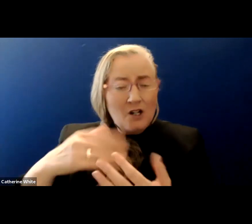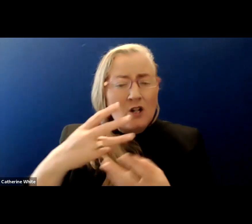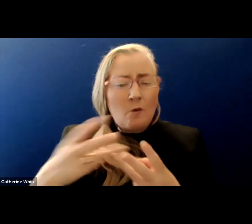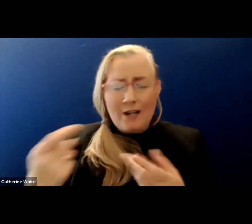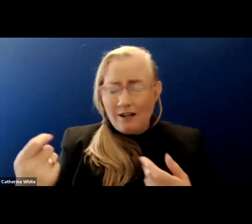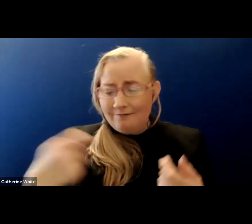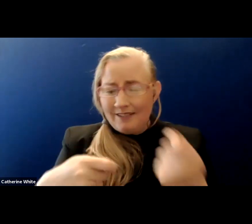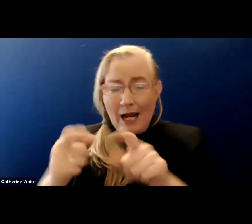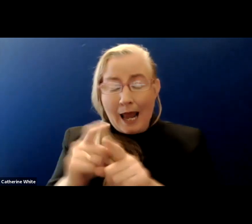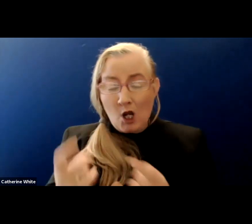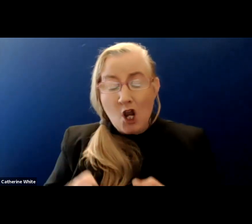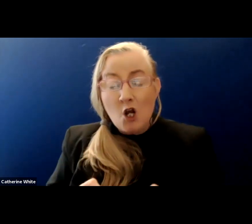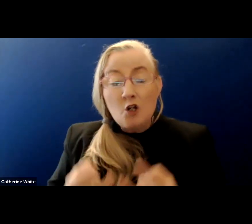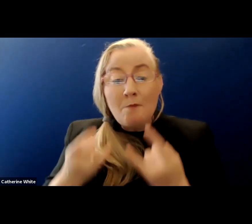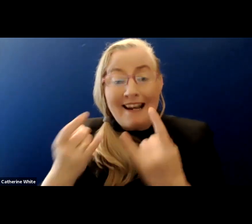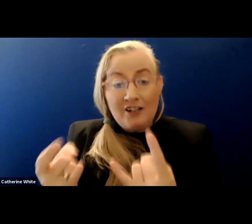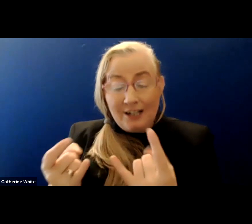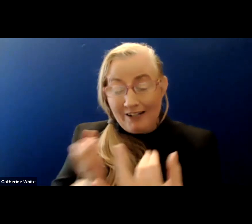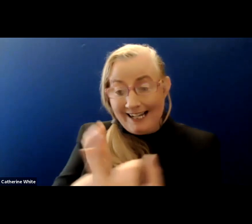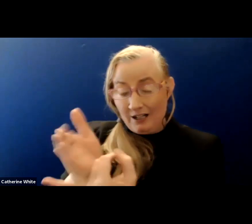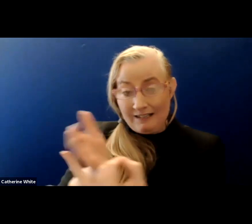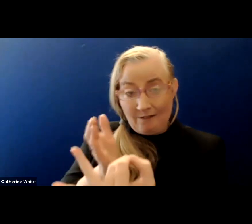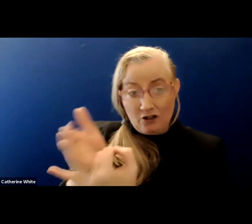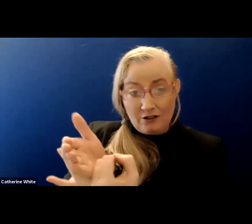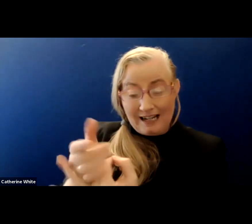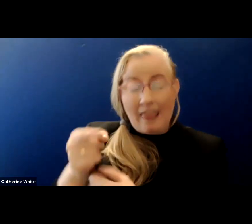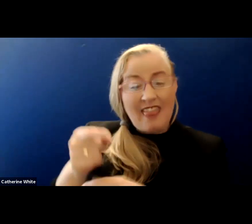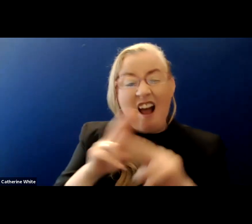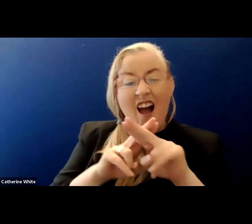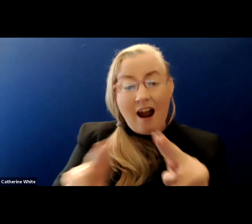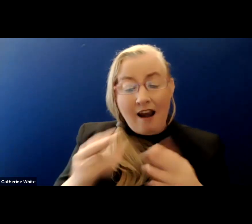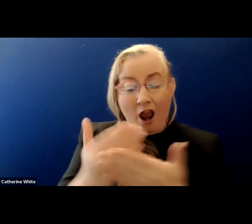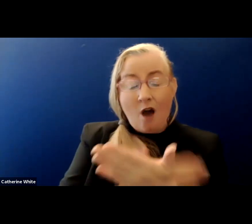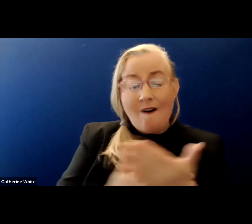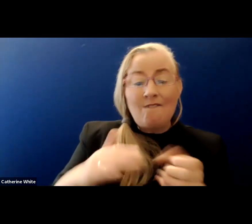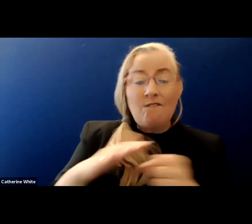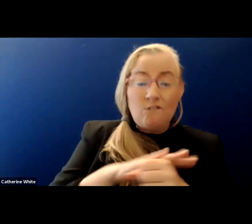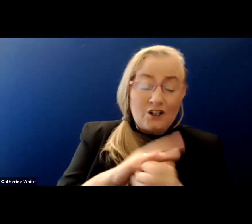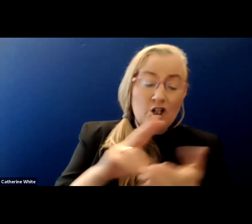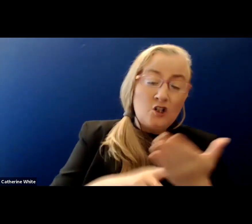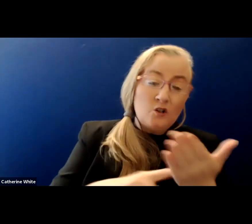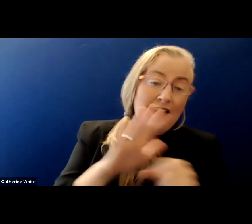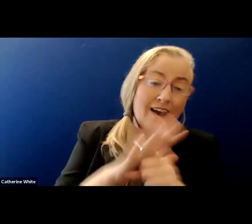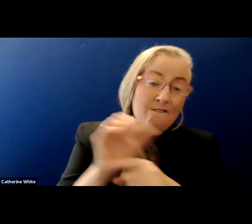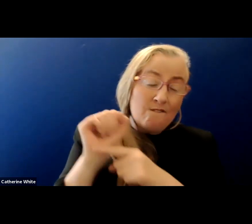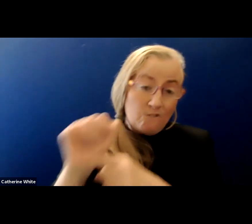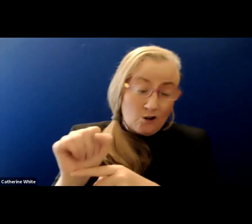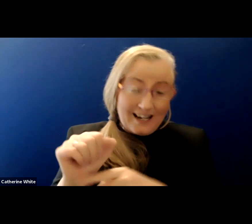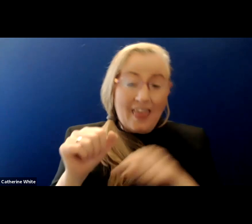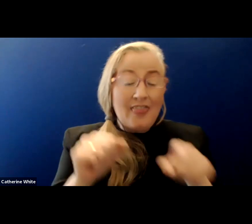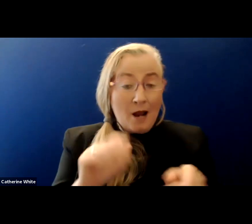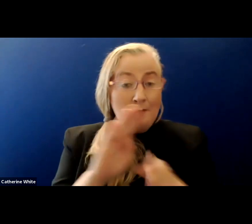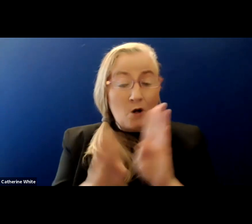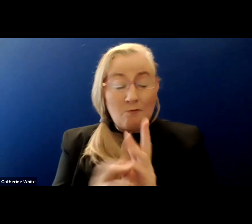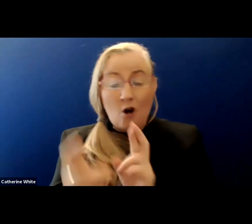something like humanitarian intervention, which may be an unlawful use of force, and an armed attack, which could give rise to a right